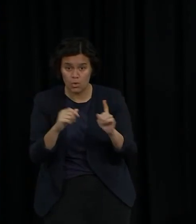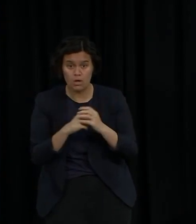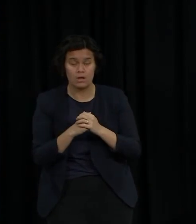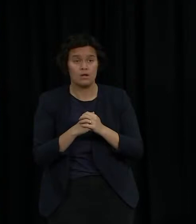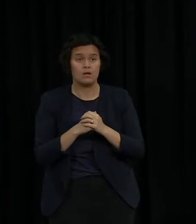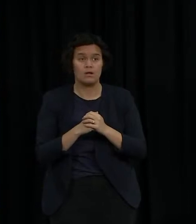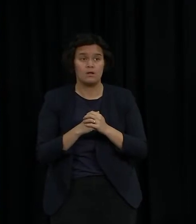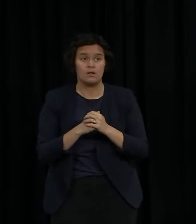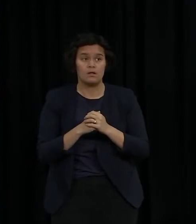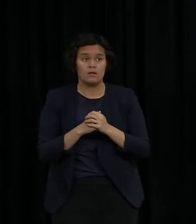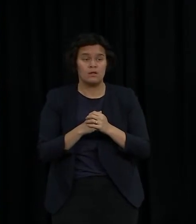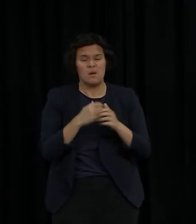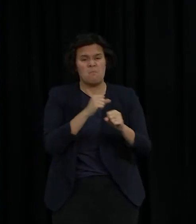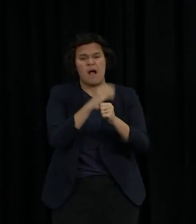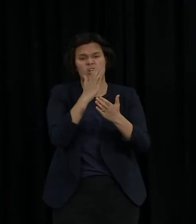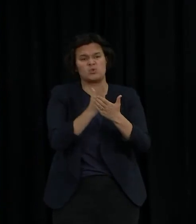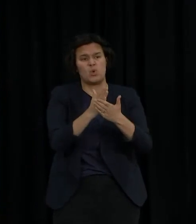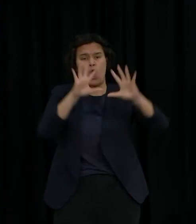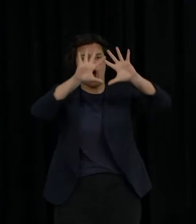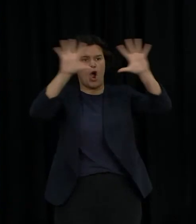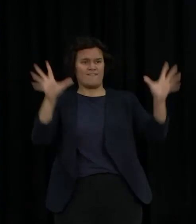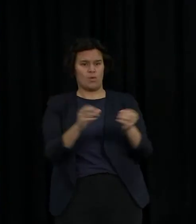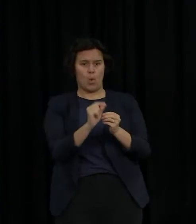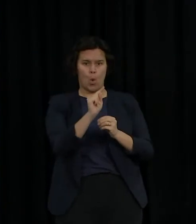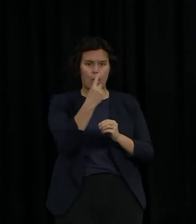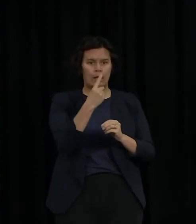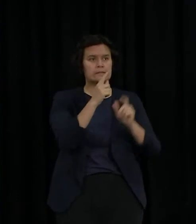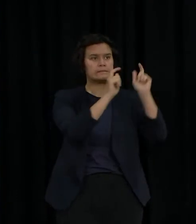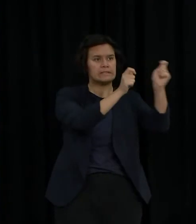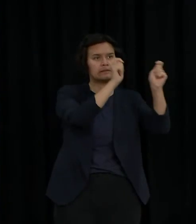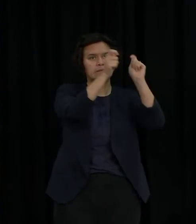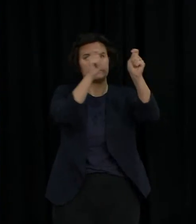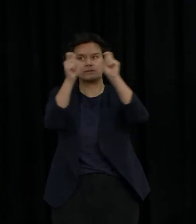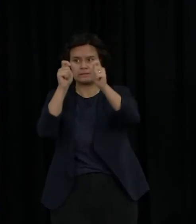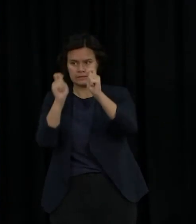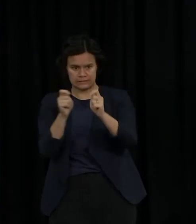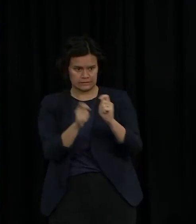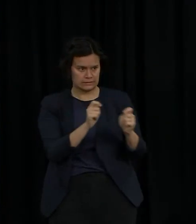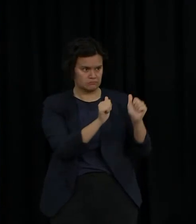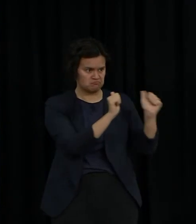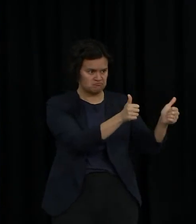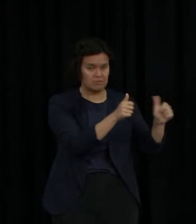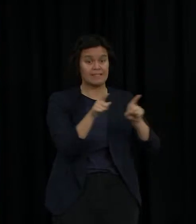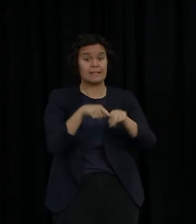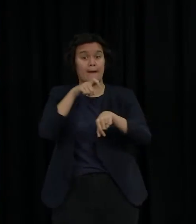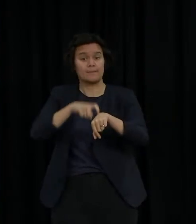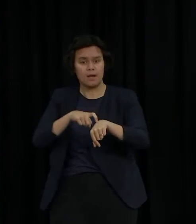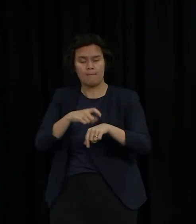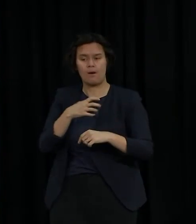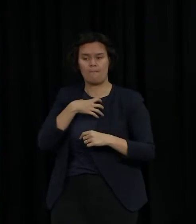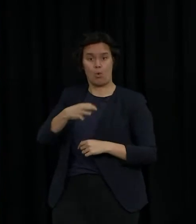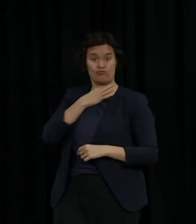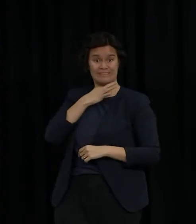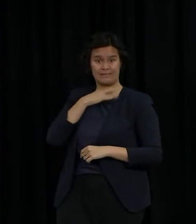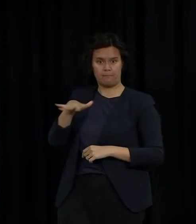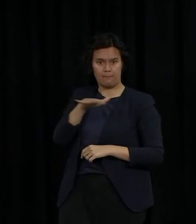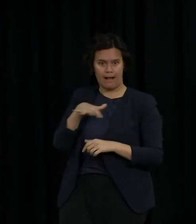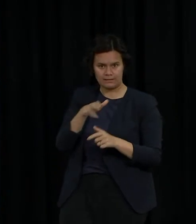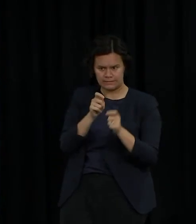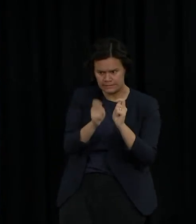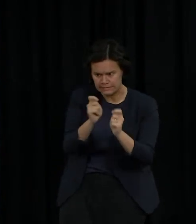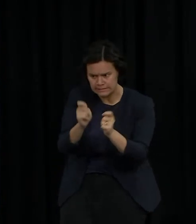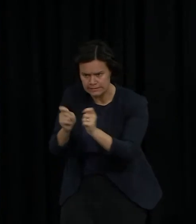particular areas of concern or suburbs of concern, or where there's been cases, and that plan